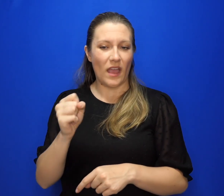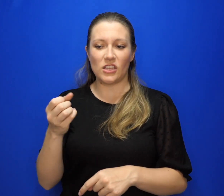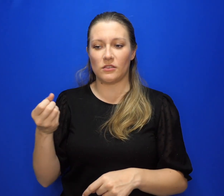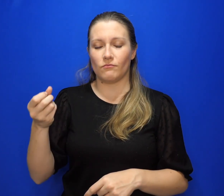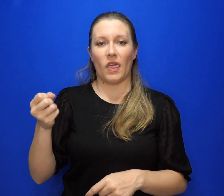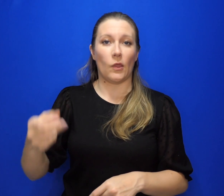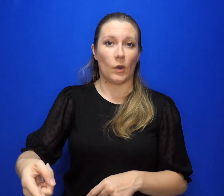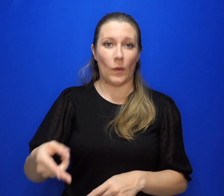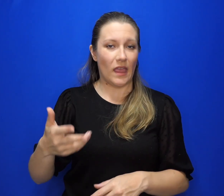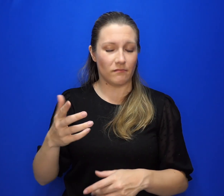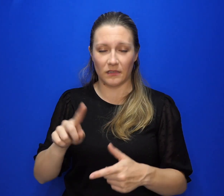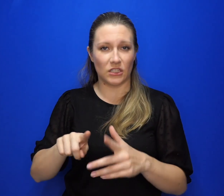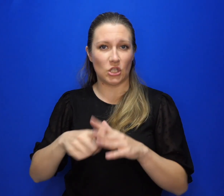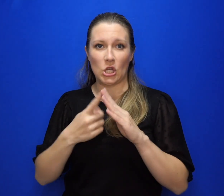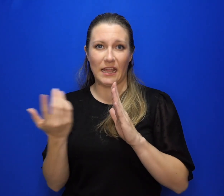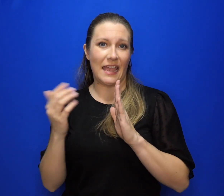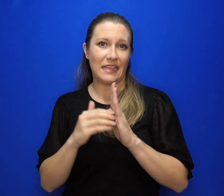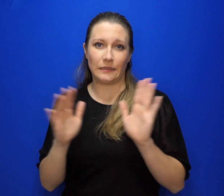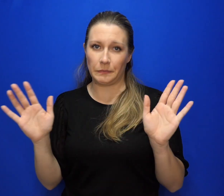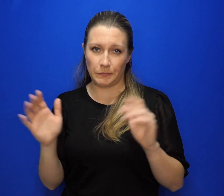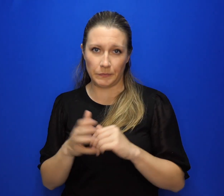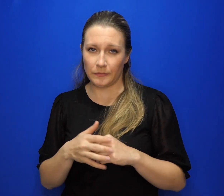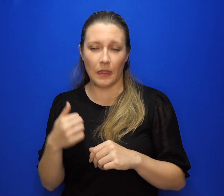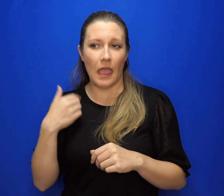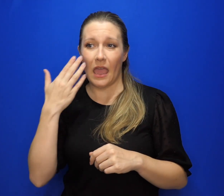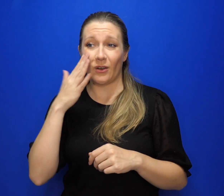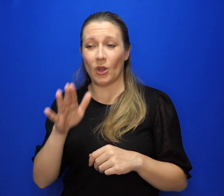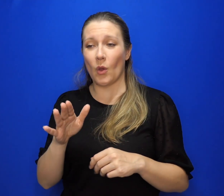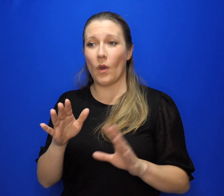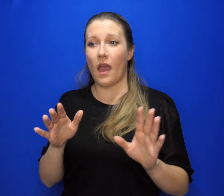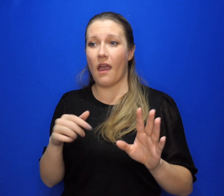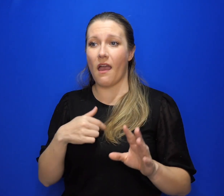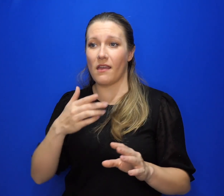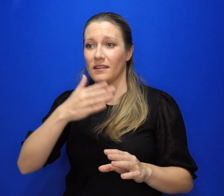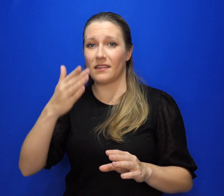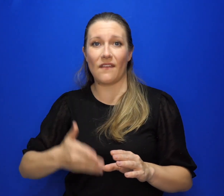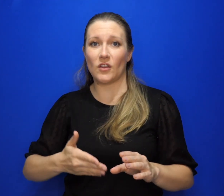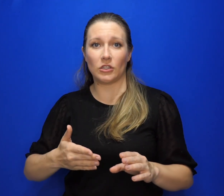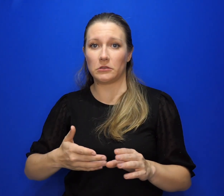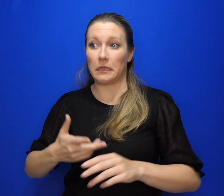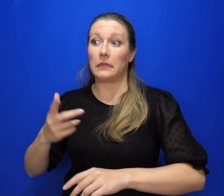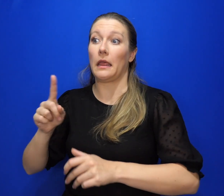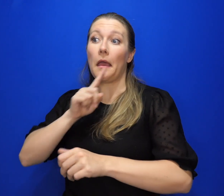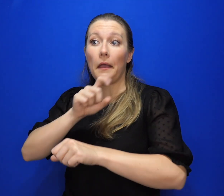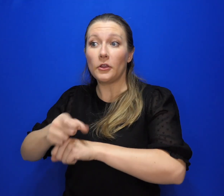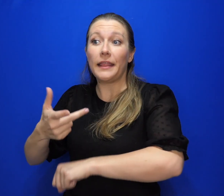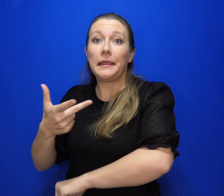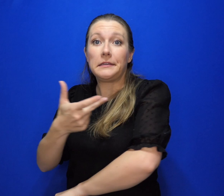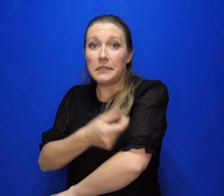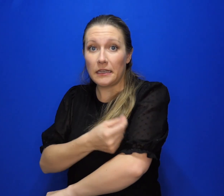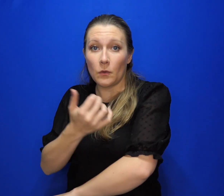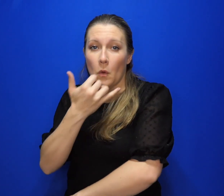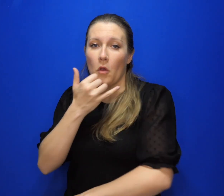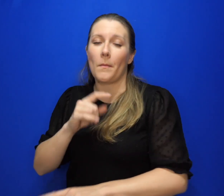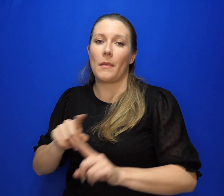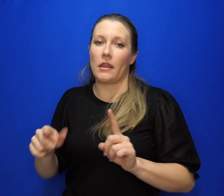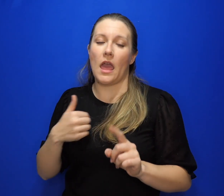over again. Yep. I don't know. Like I never made it all the way to the injection, but I've done that. I've also